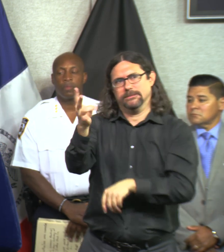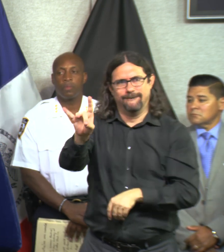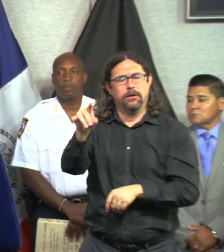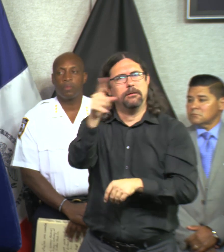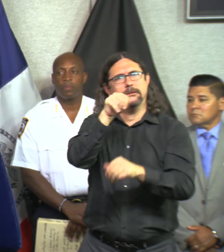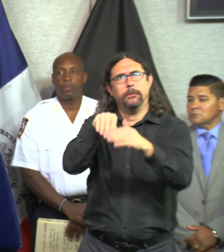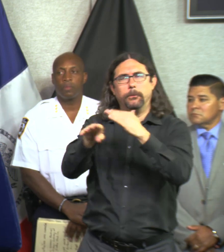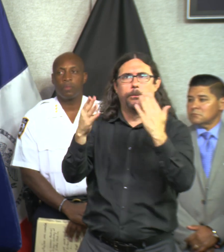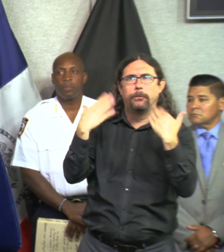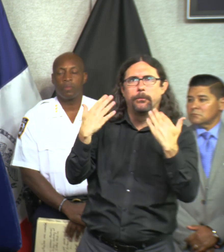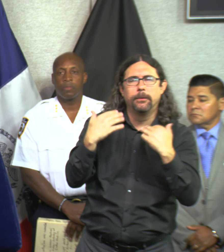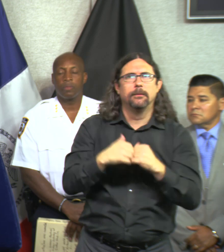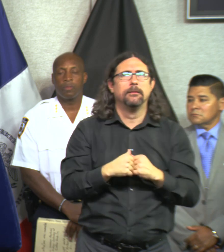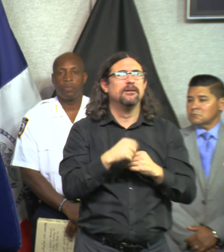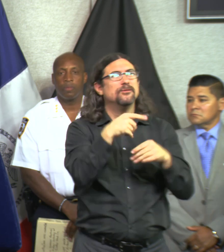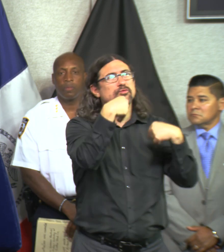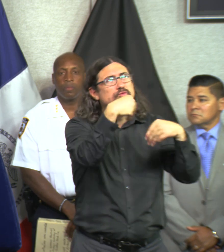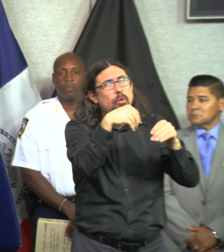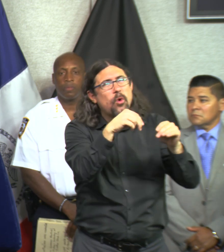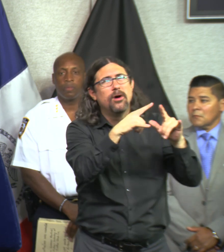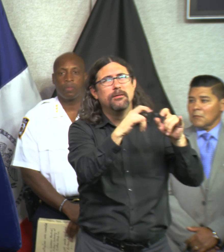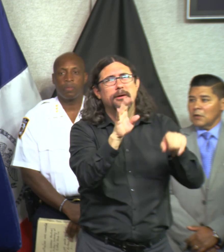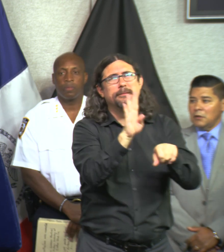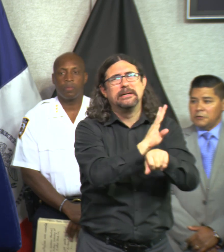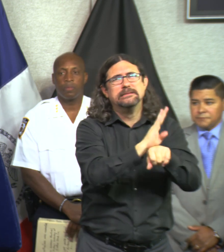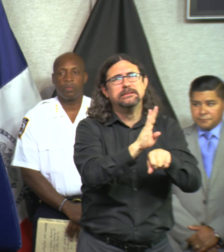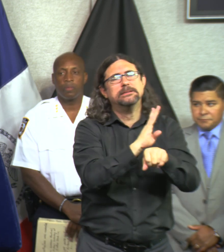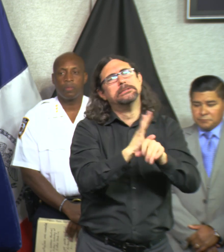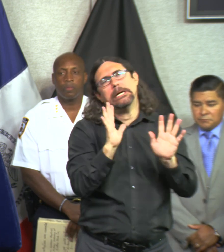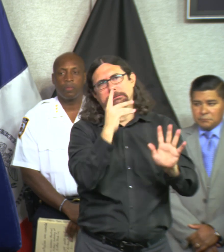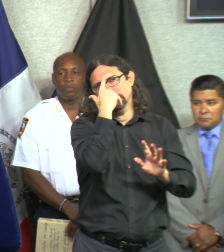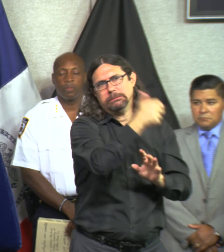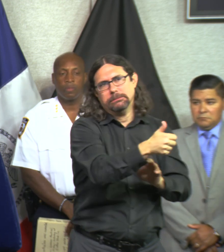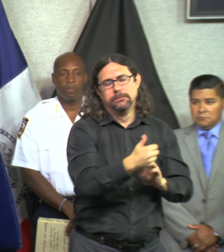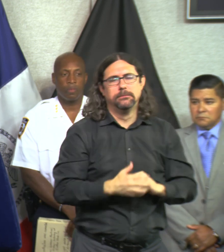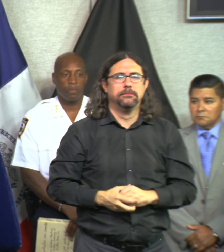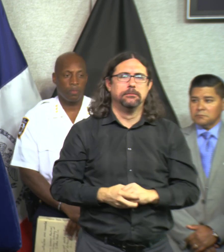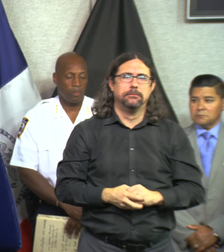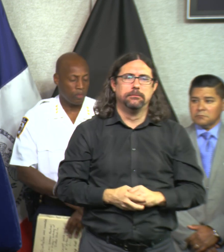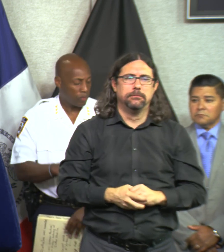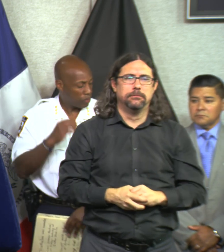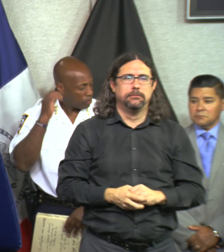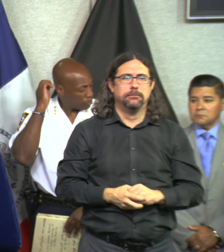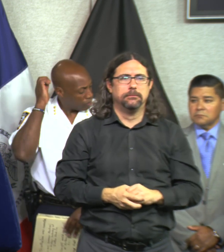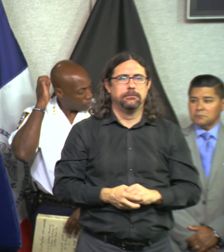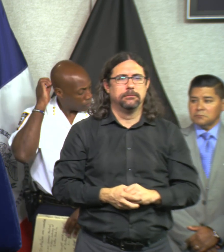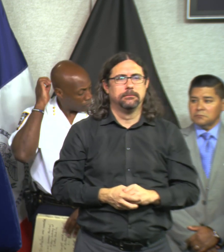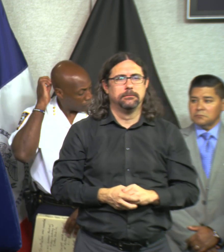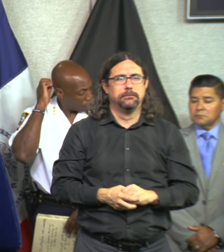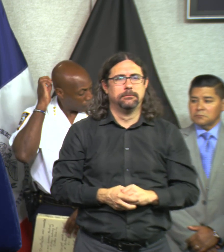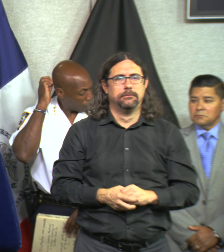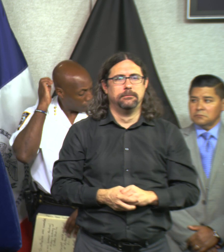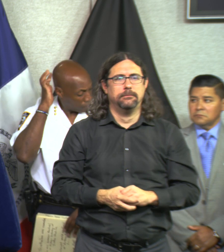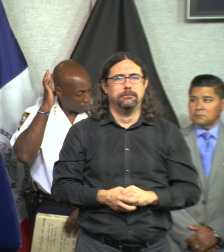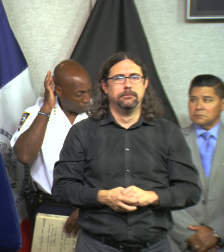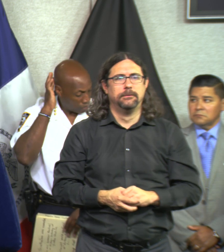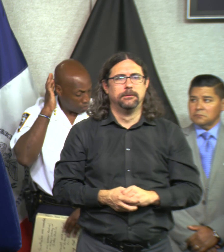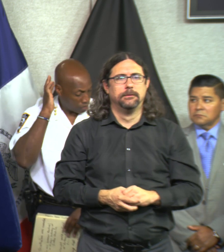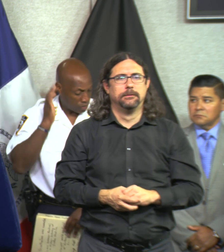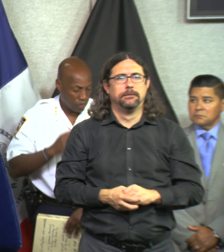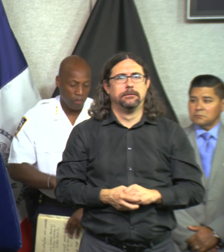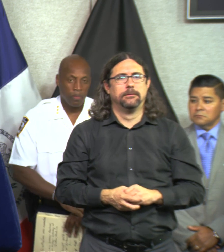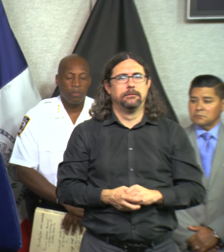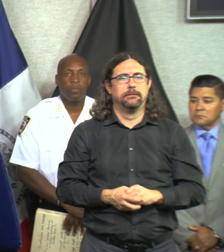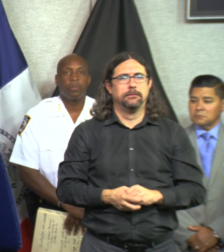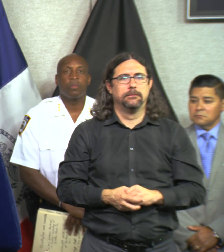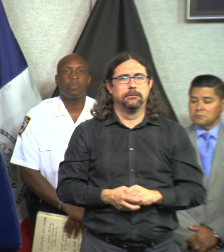off lights you're not using, turn off appliances you're not using, turn off machinery you're not using. Everyone's just got to use their common sense here.